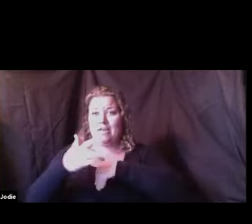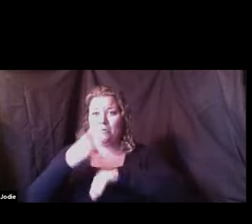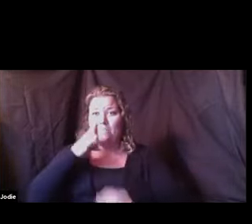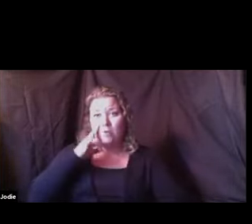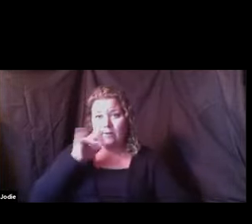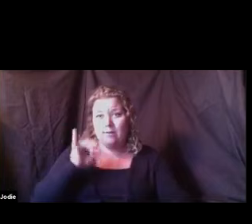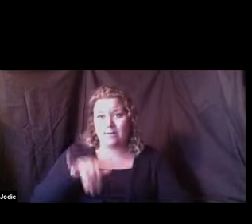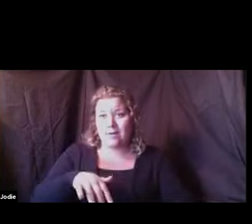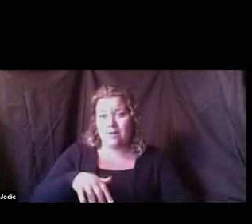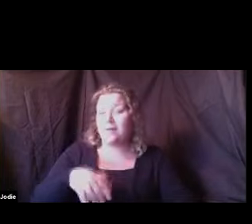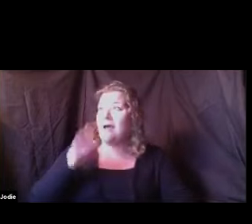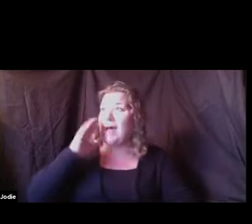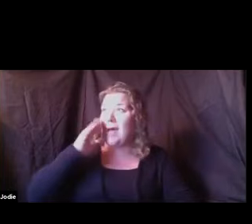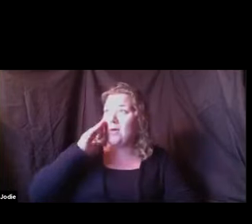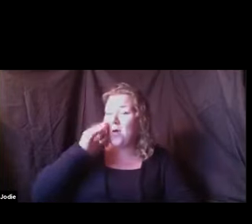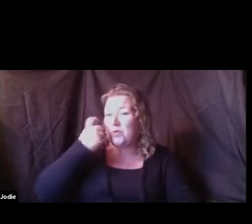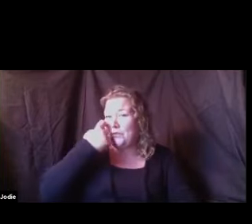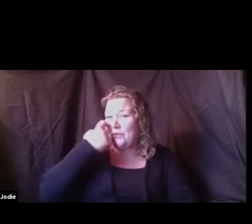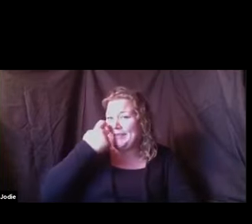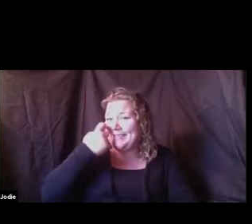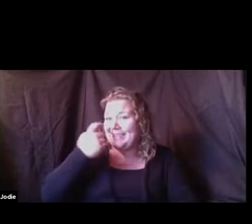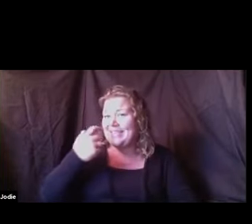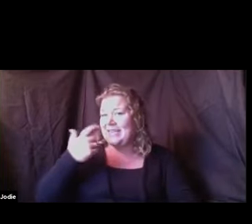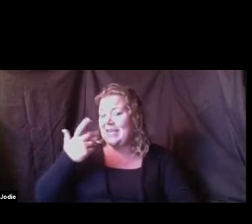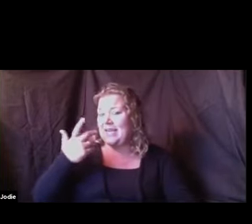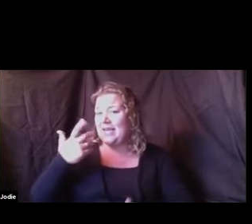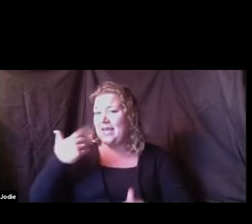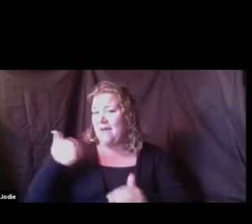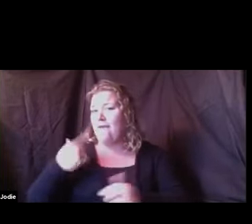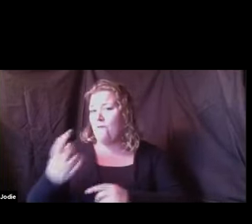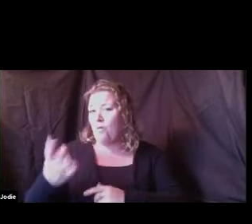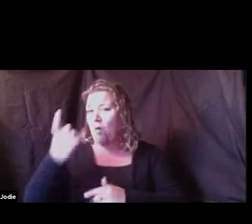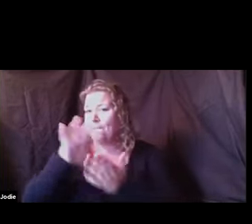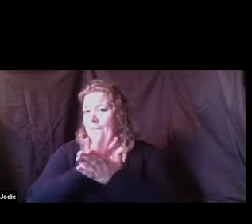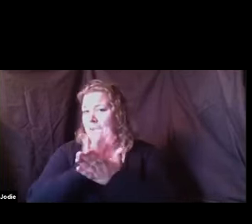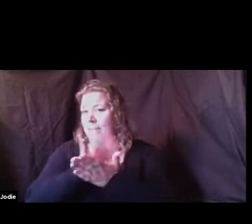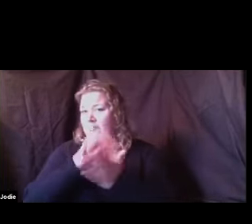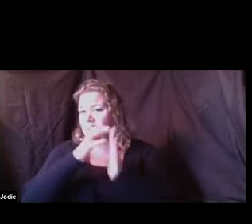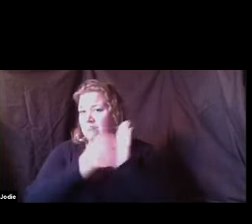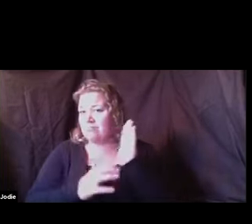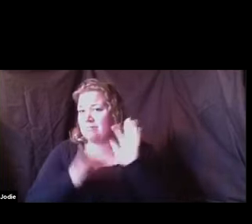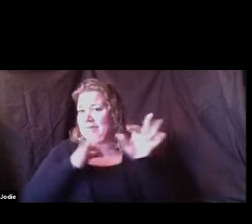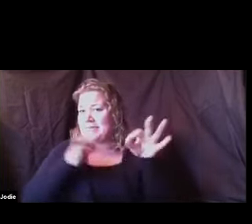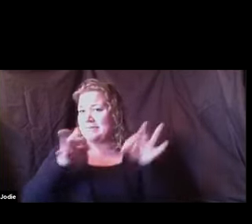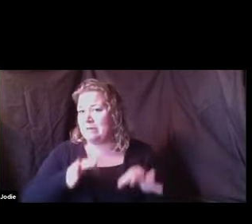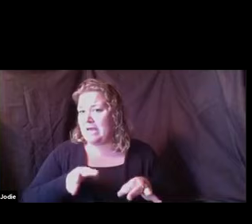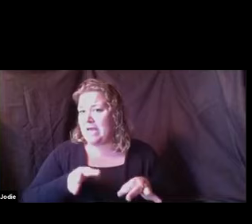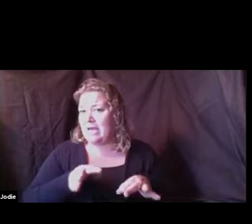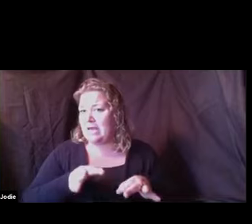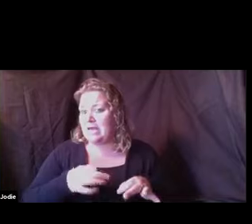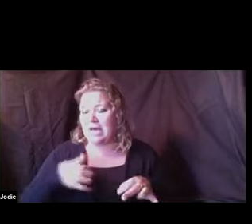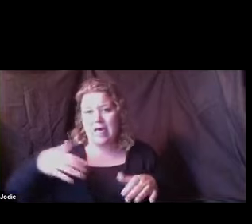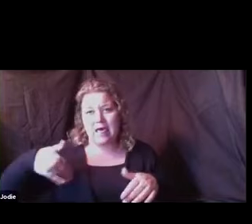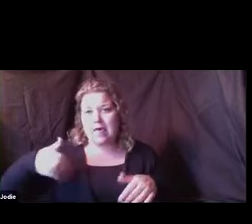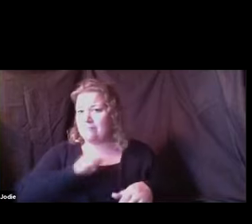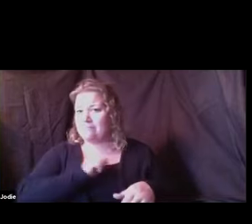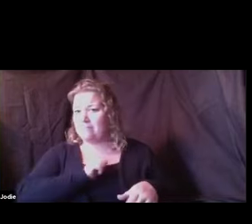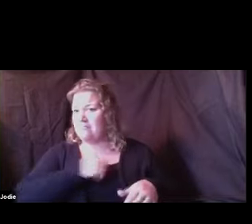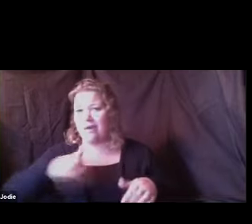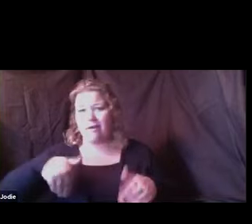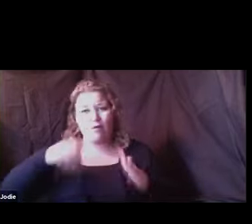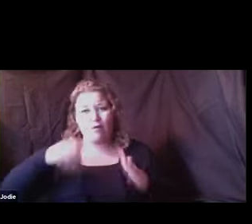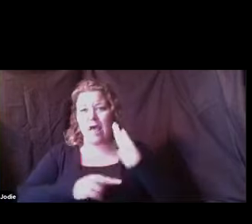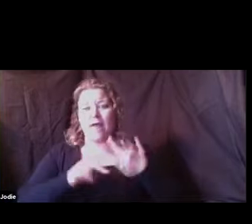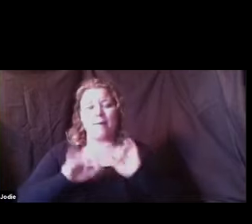there was one recently, but I haven't read it in detail. In general, I think